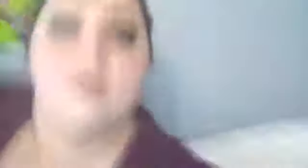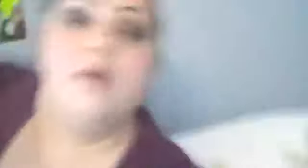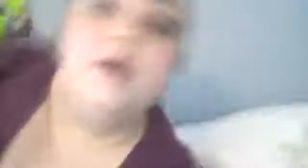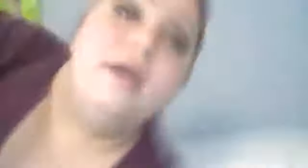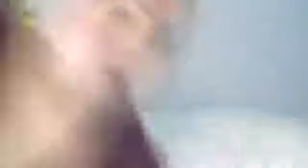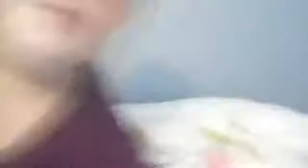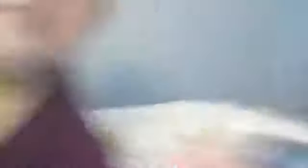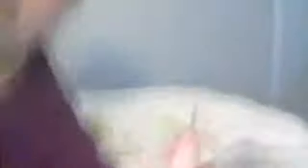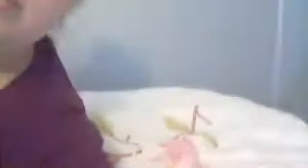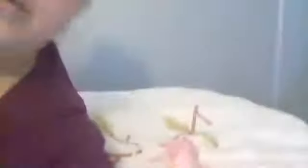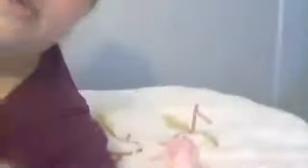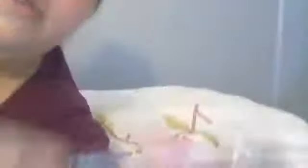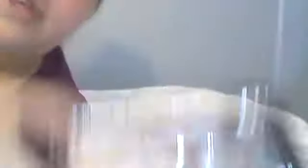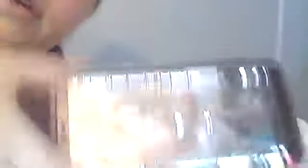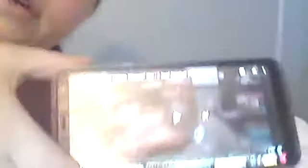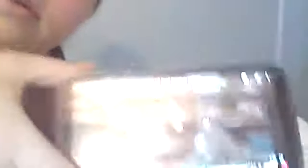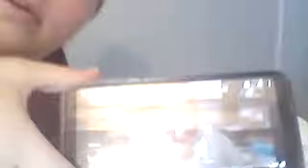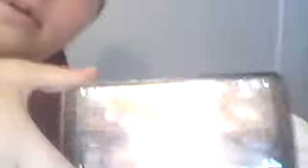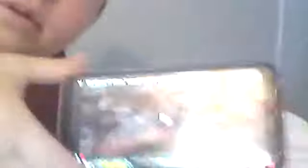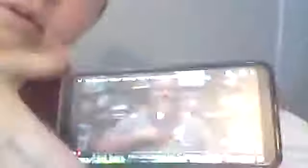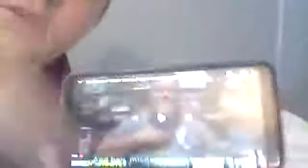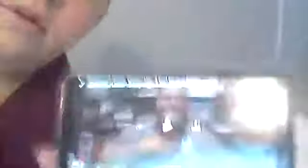Okay, let's see if I put it over here.